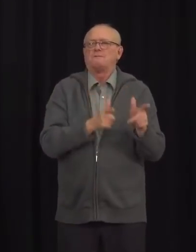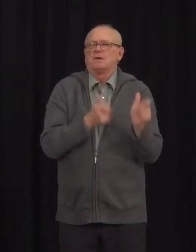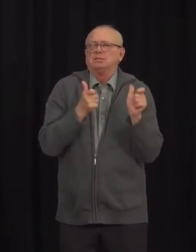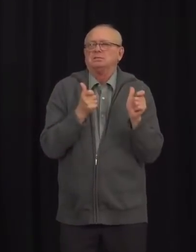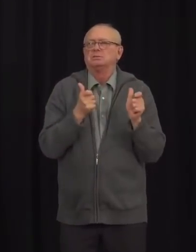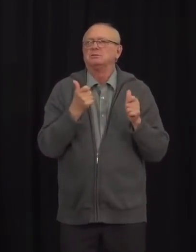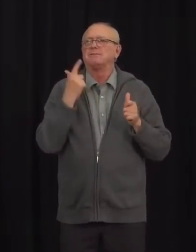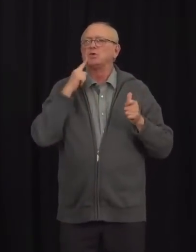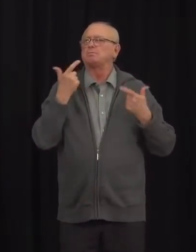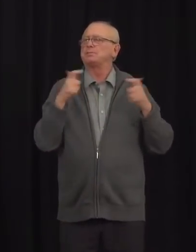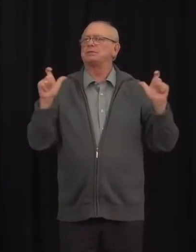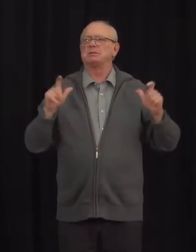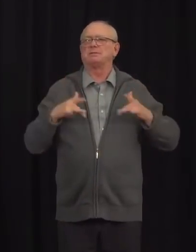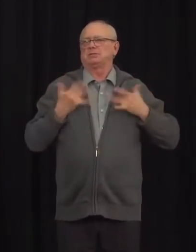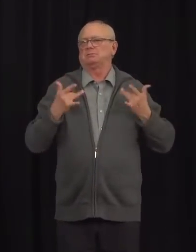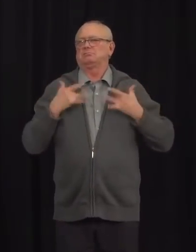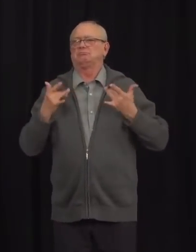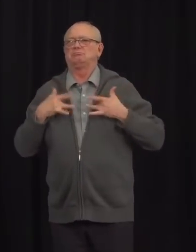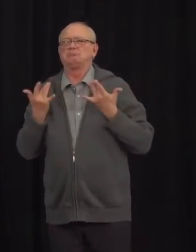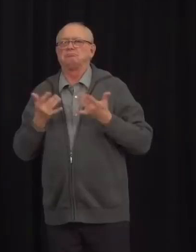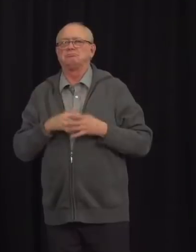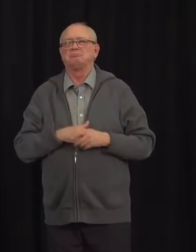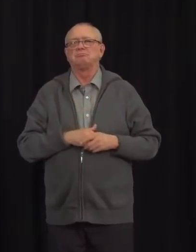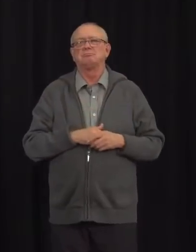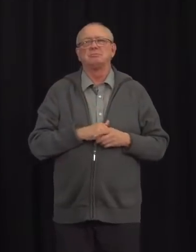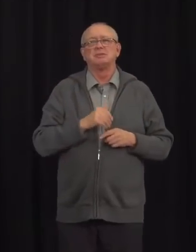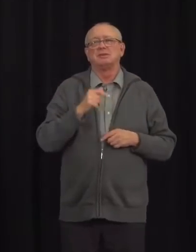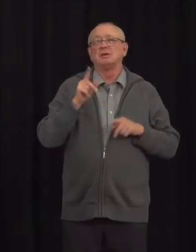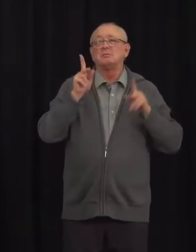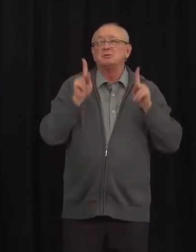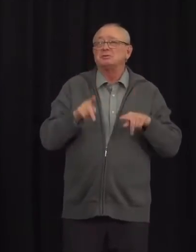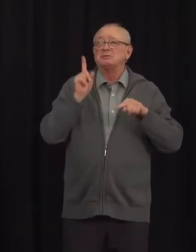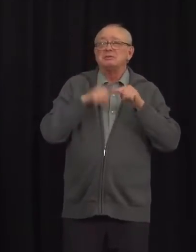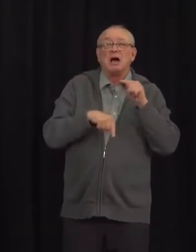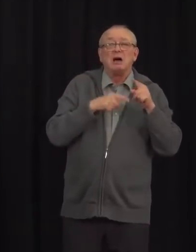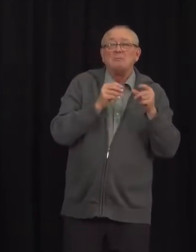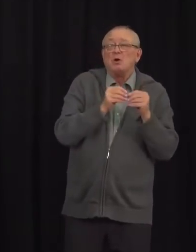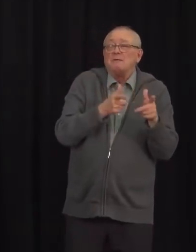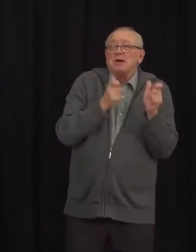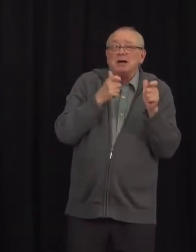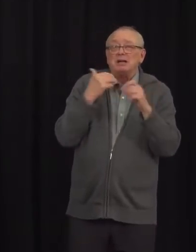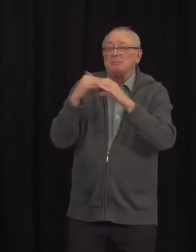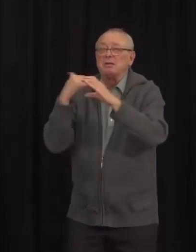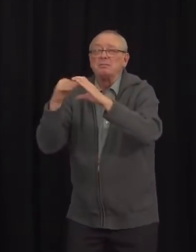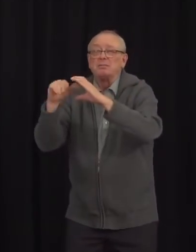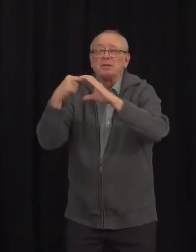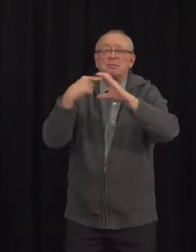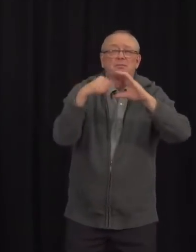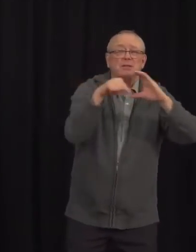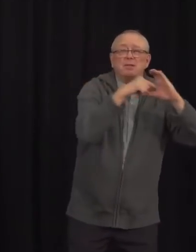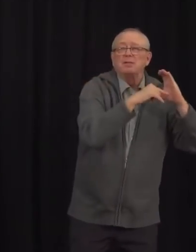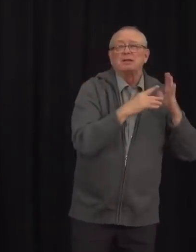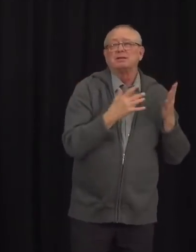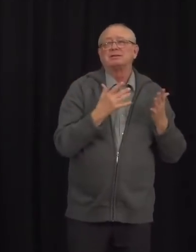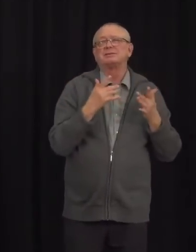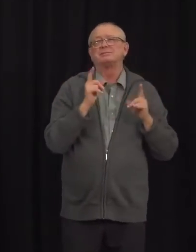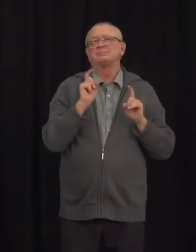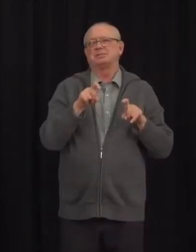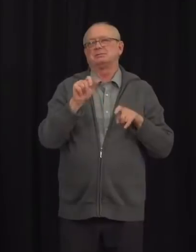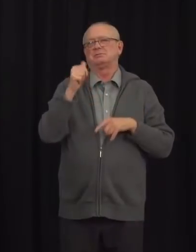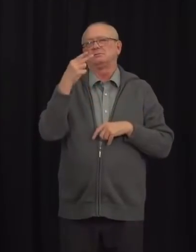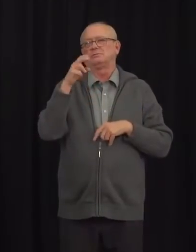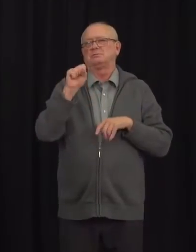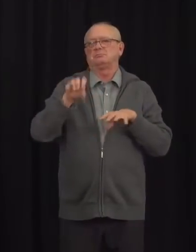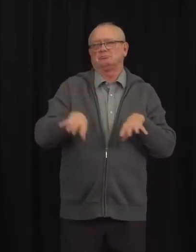Of course, if an event organizer cannot support this more rapid email notification process, AHS will continue to